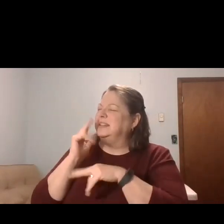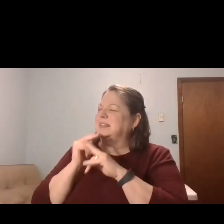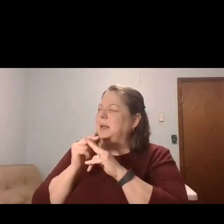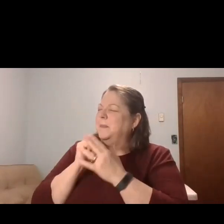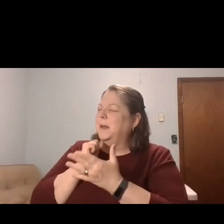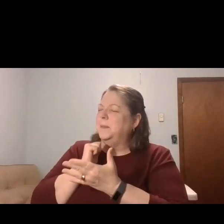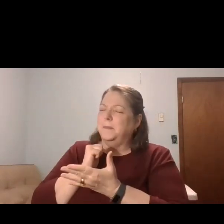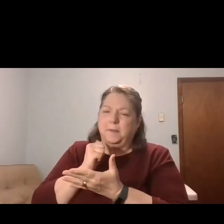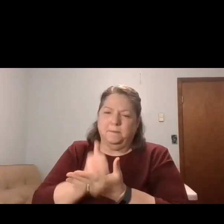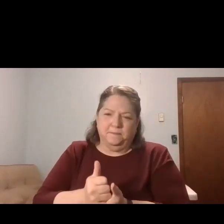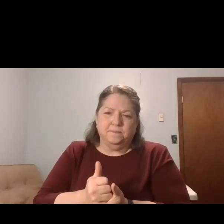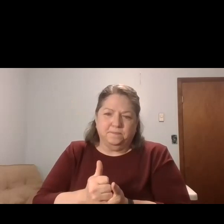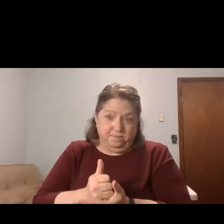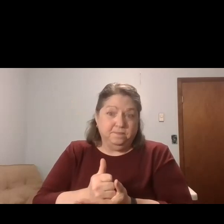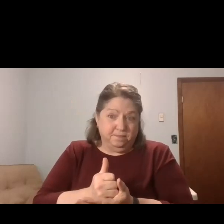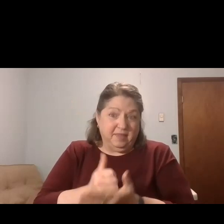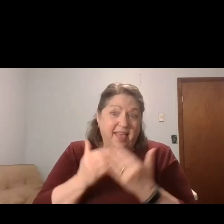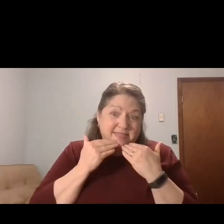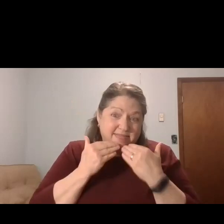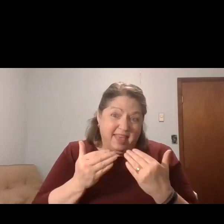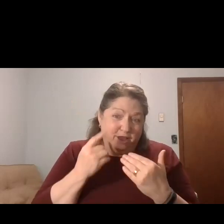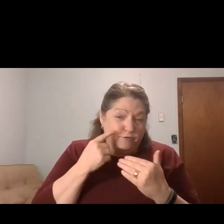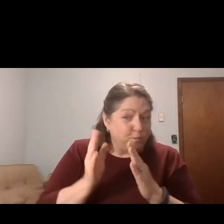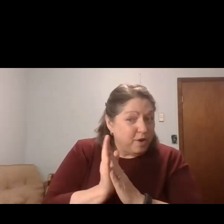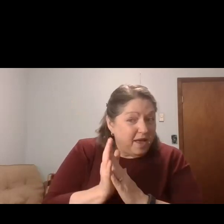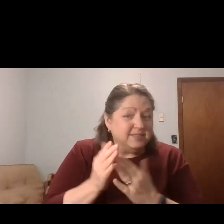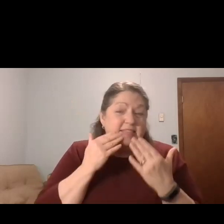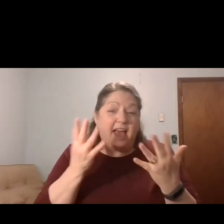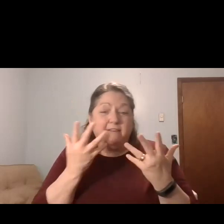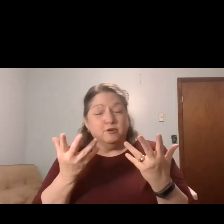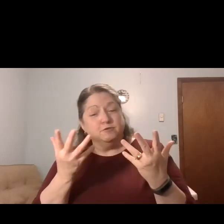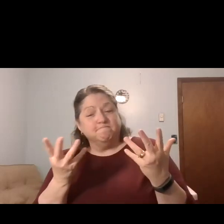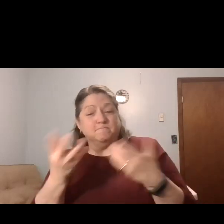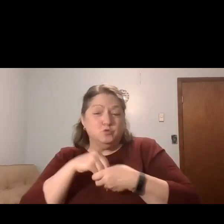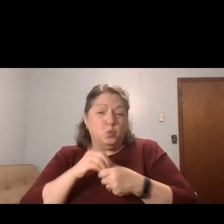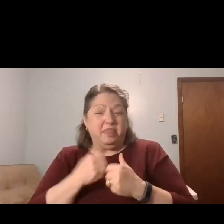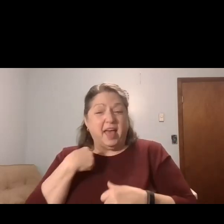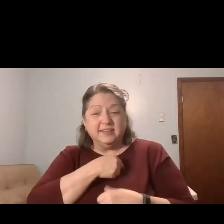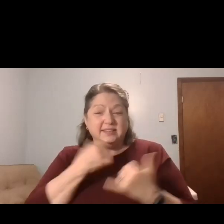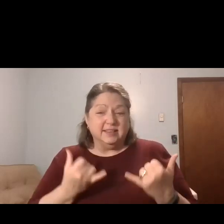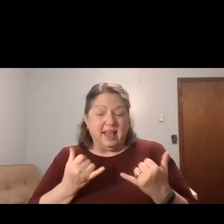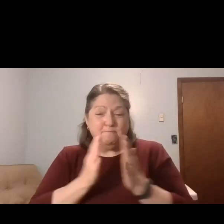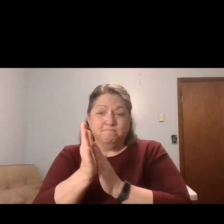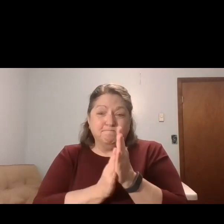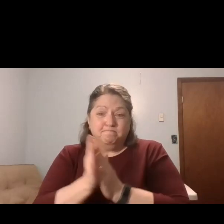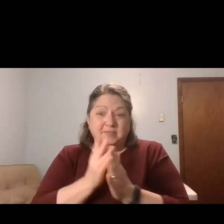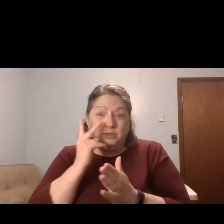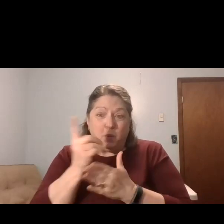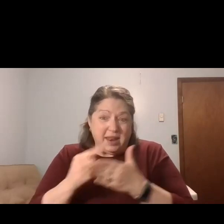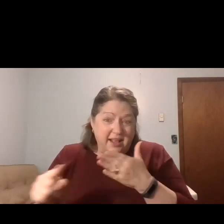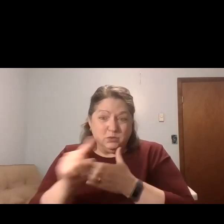Amen. Amen. Thank you for your prayers and for being with us. And look forward to hearing from you next week. God bless you.